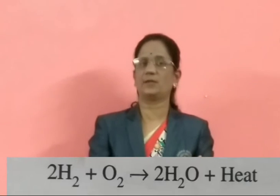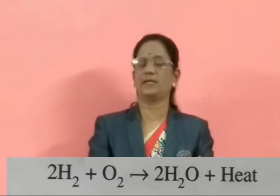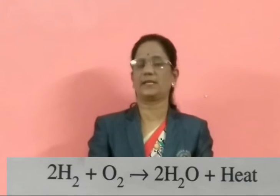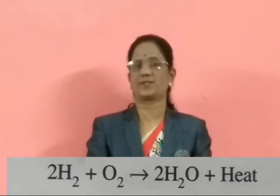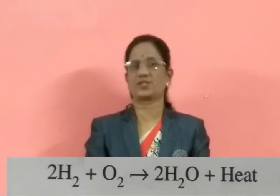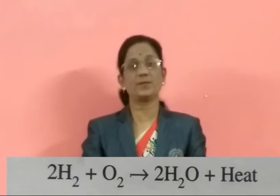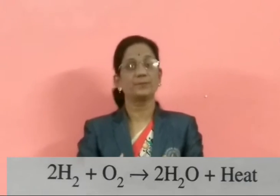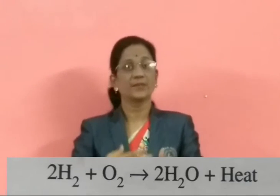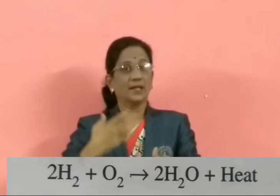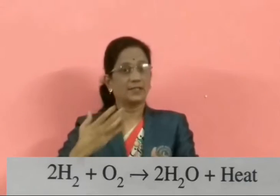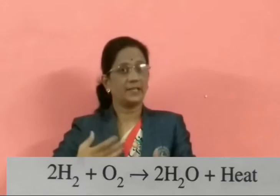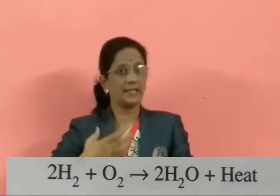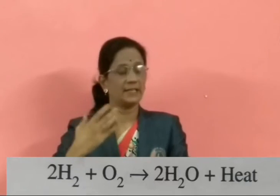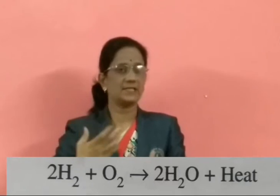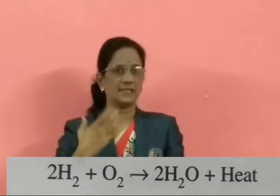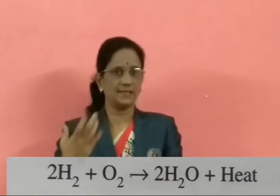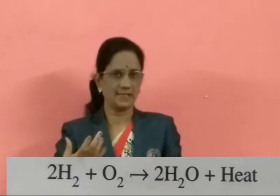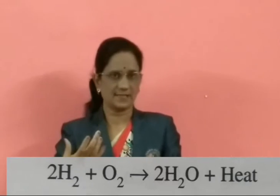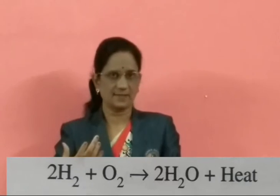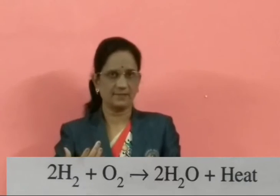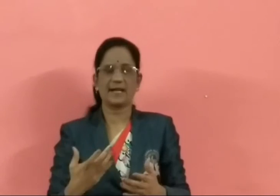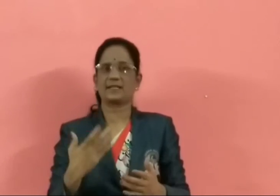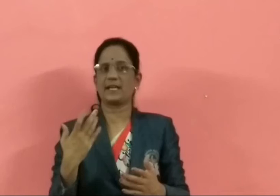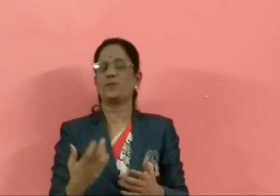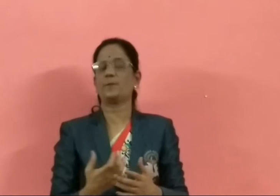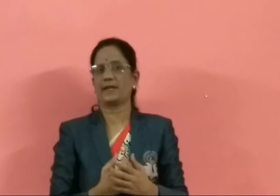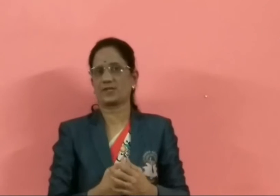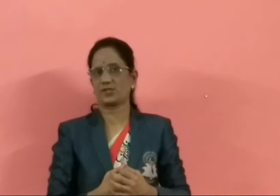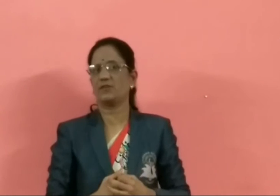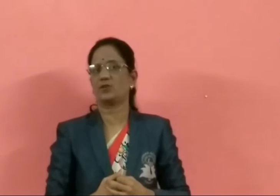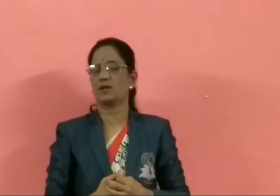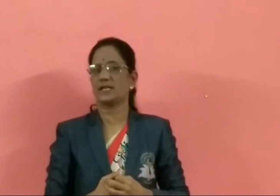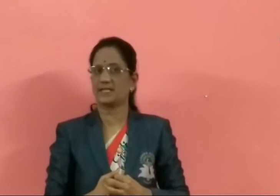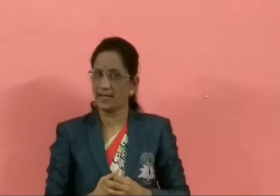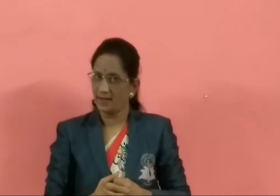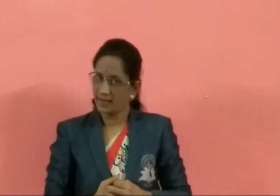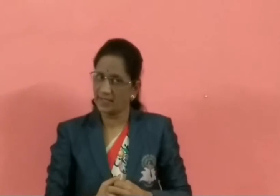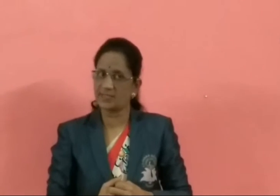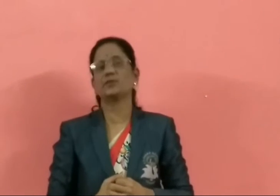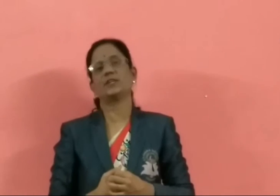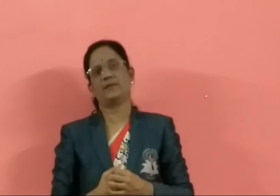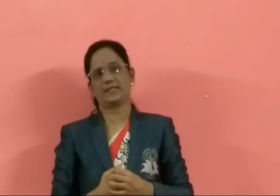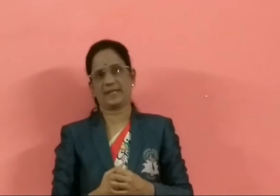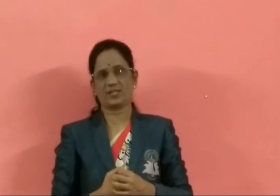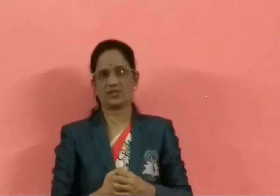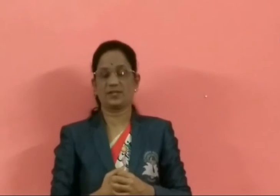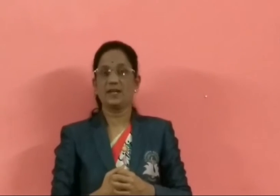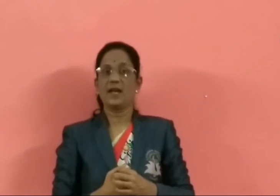exothermic reaction. The heat is released. That type of reaction we called as a exothermic reaction. And